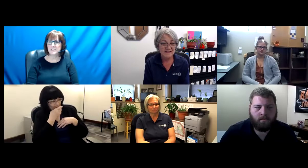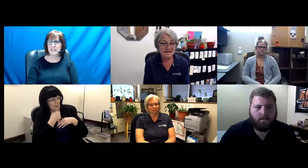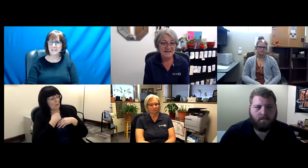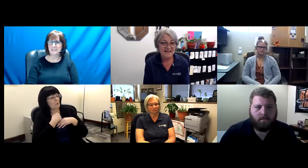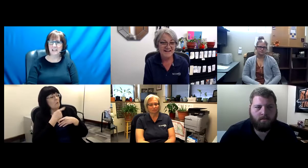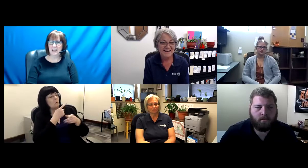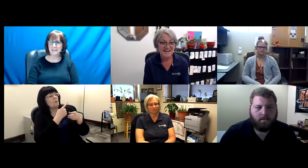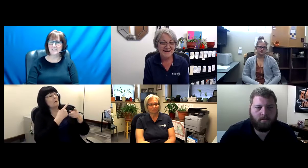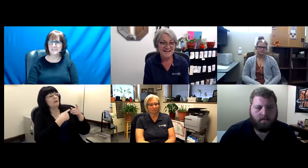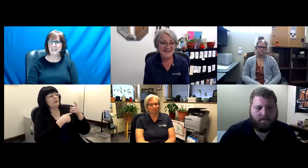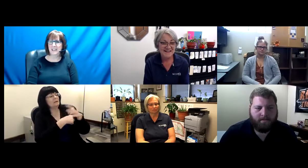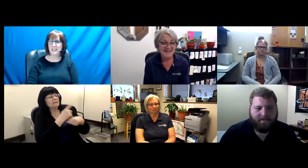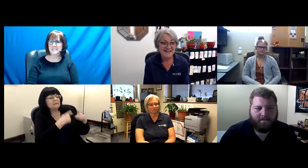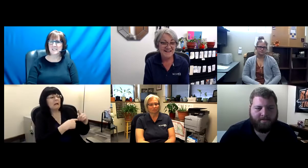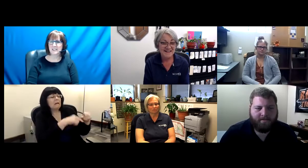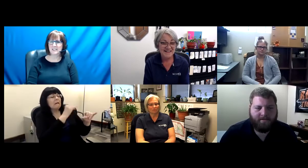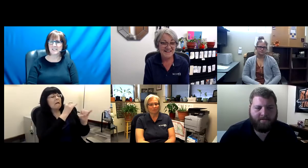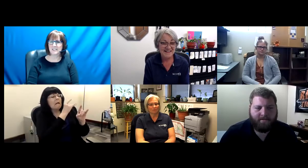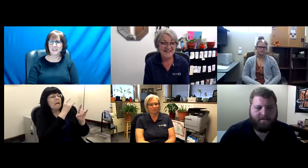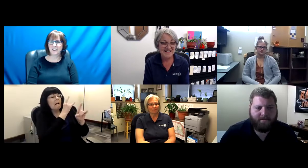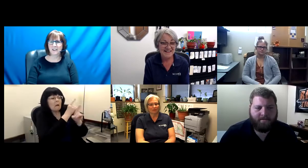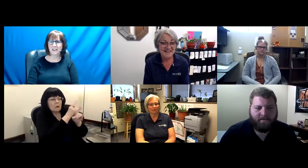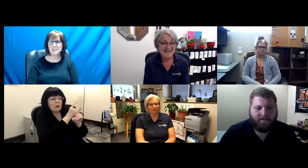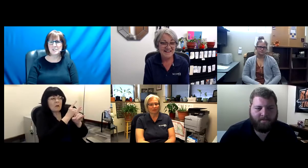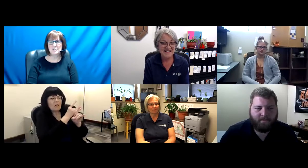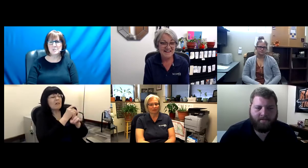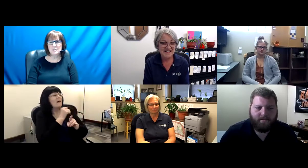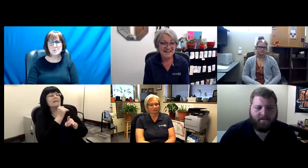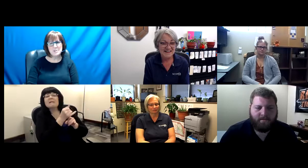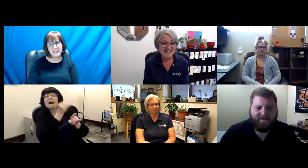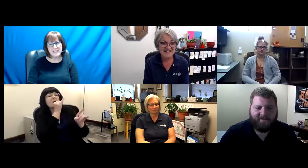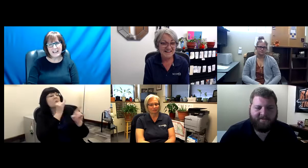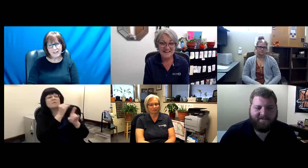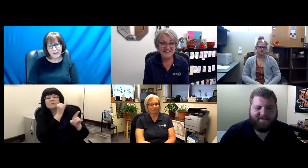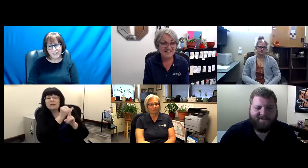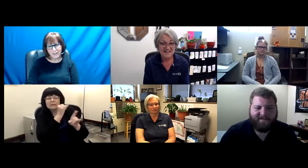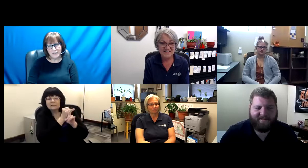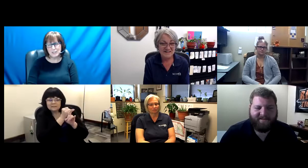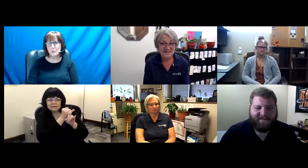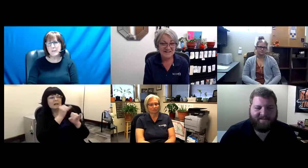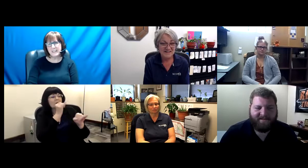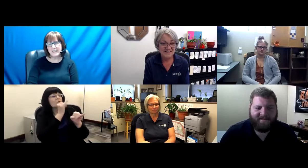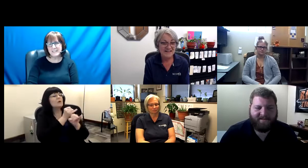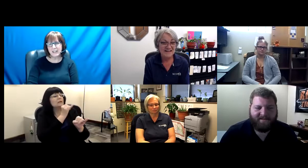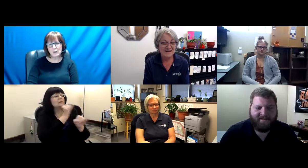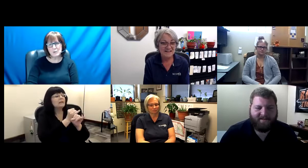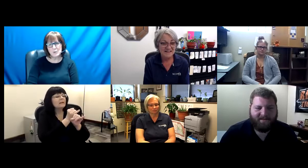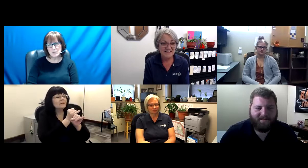of laughed and said, you signed alcohol? Do you mean, did I go to a school for